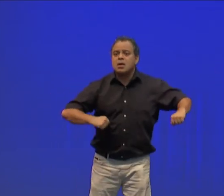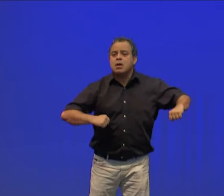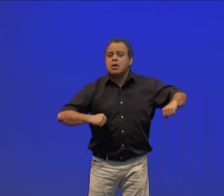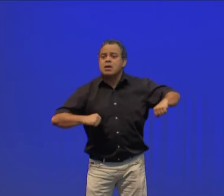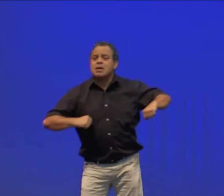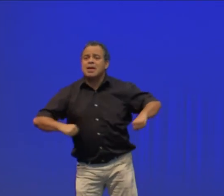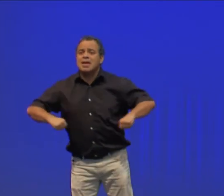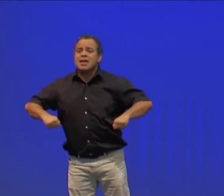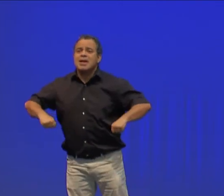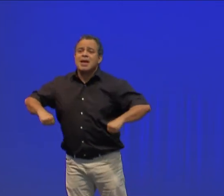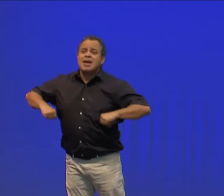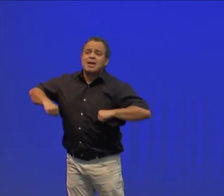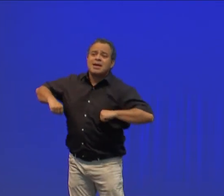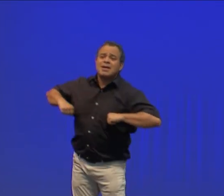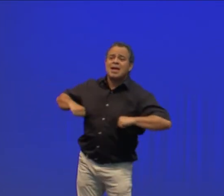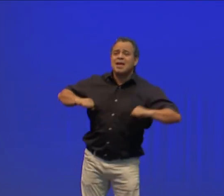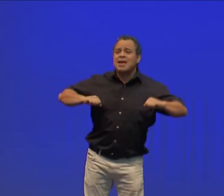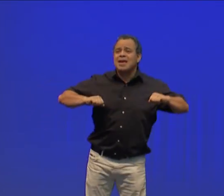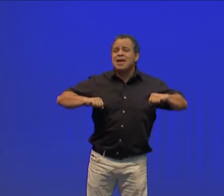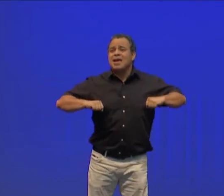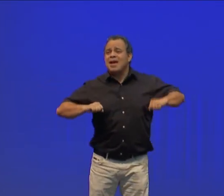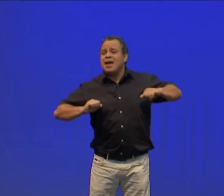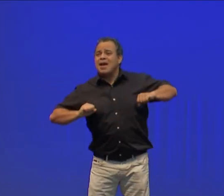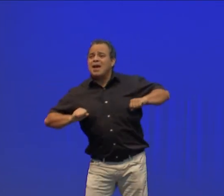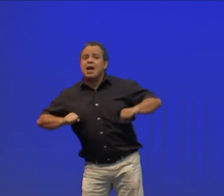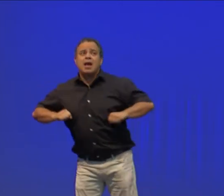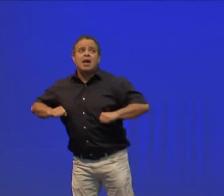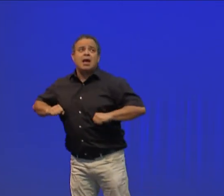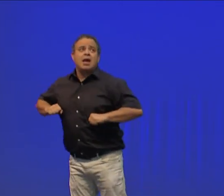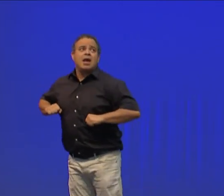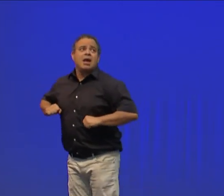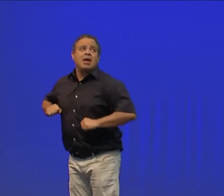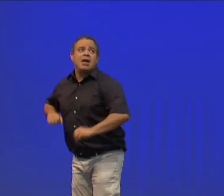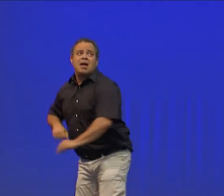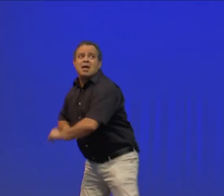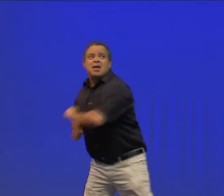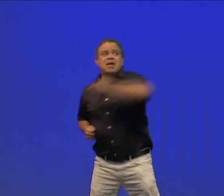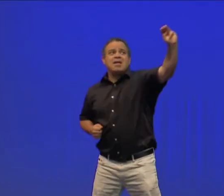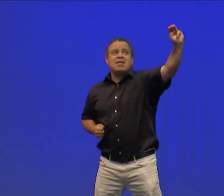We wave the banner. With our banners marching.